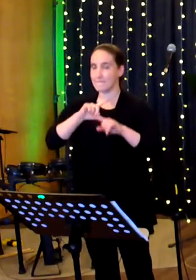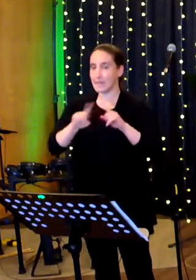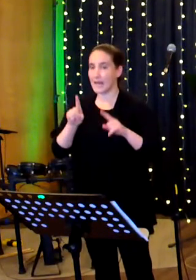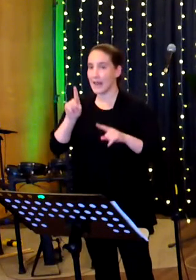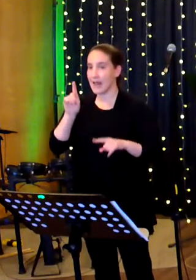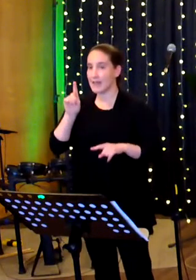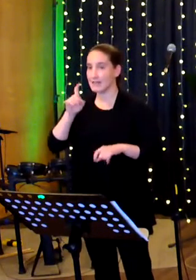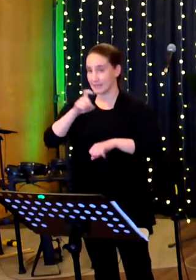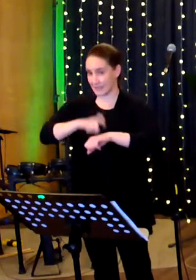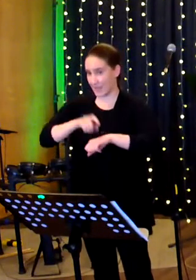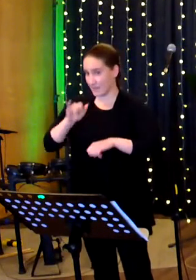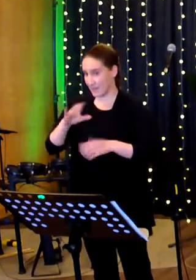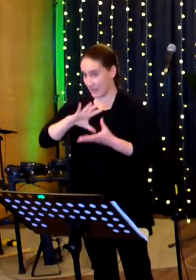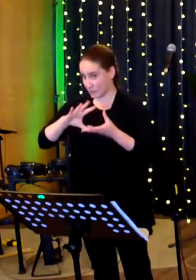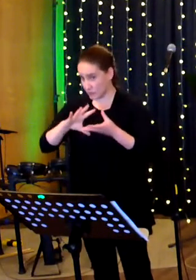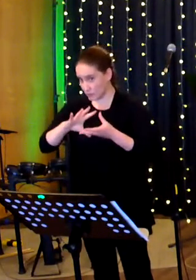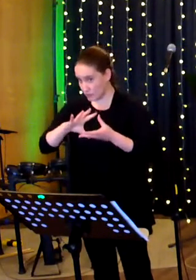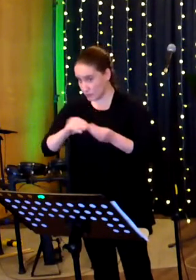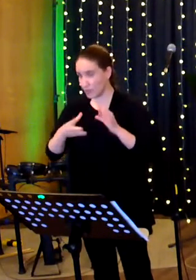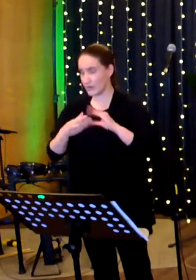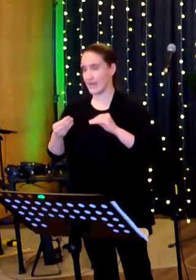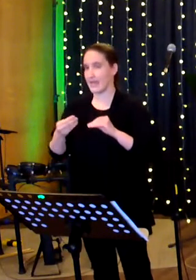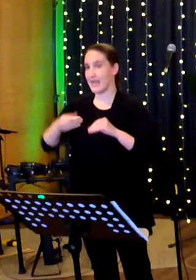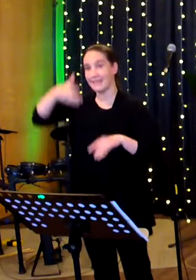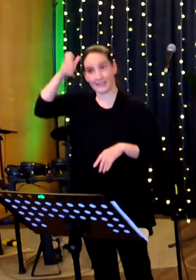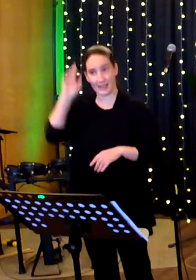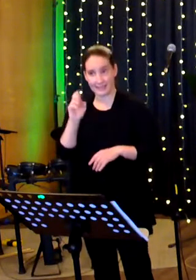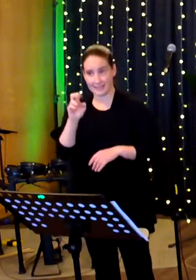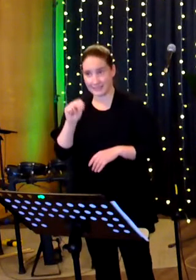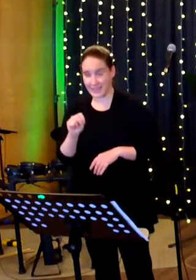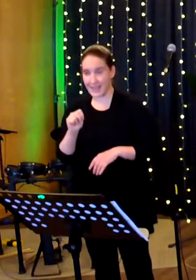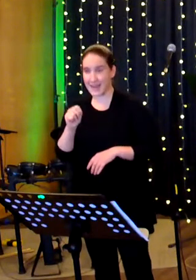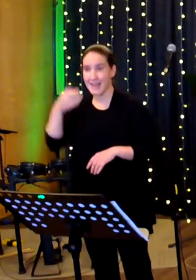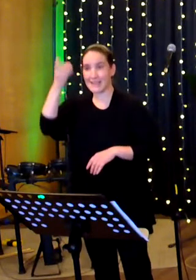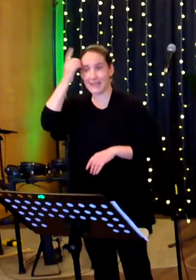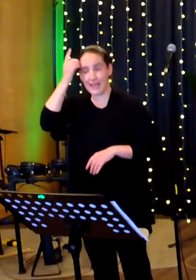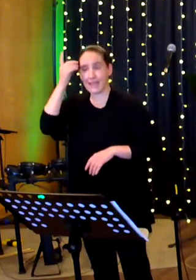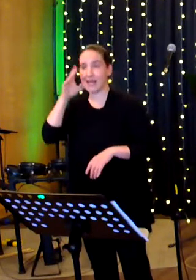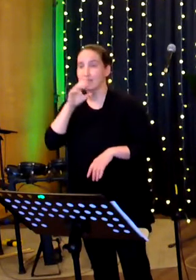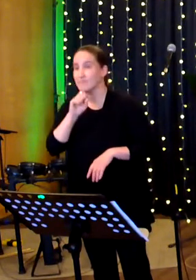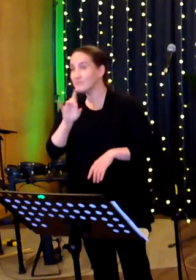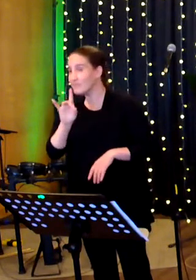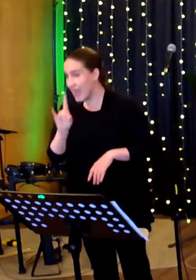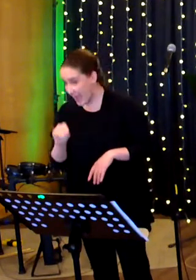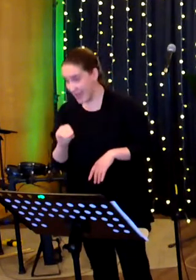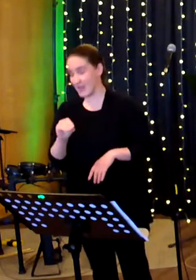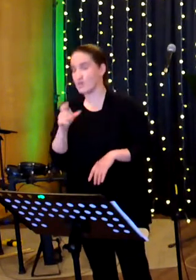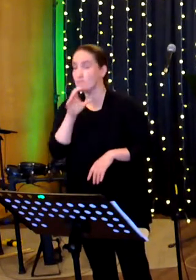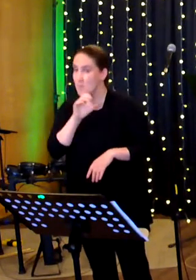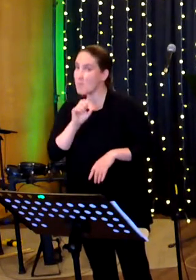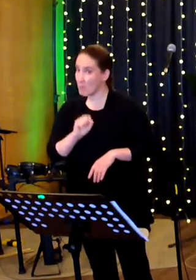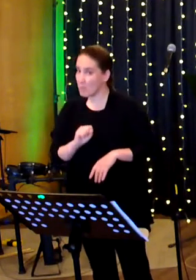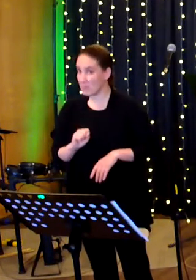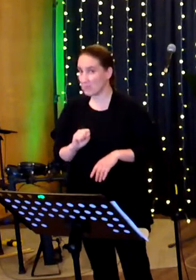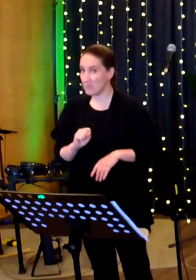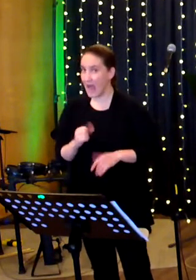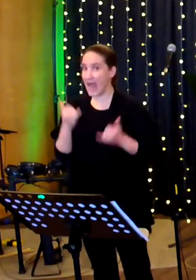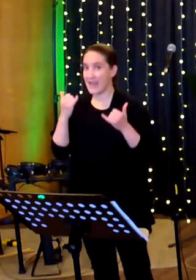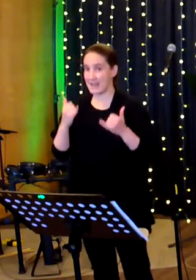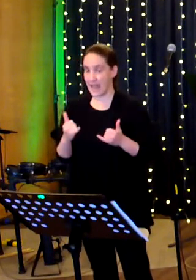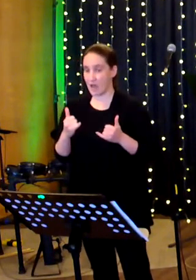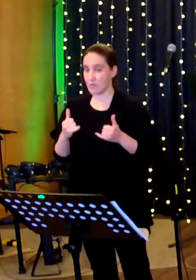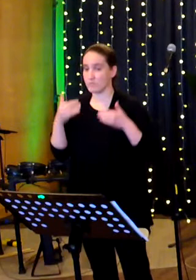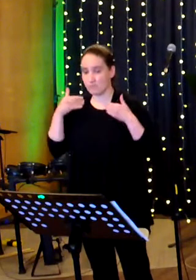80 years old at that point. So he was definitely an older gentleman. And so now, that was chapter 6, we're in chapter